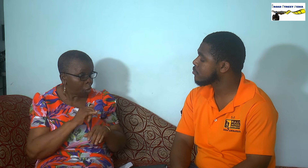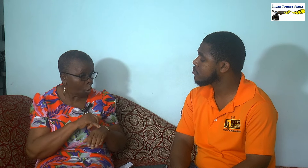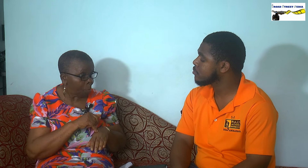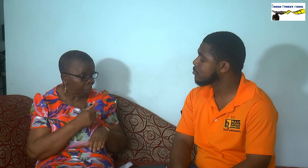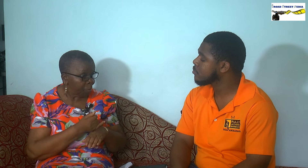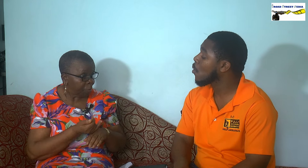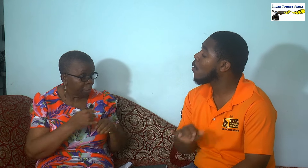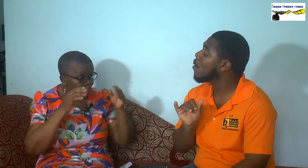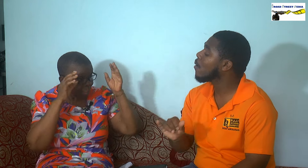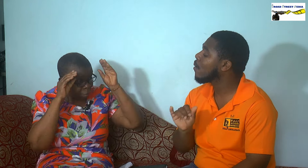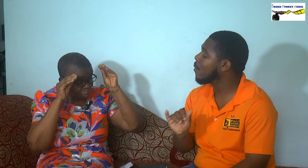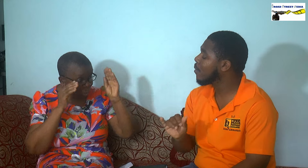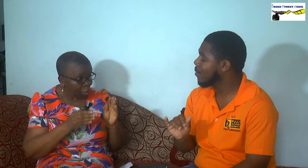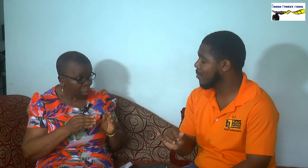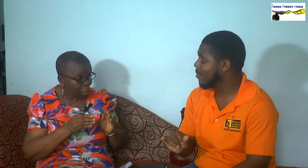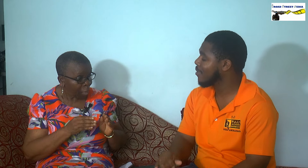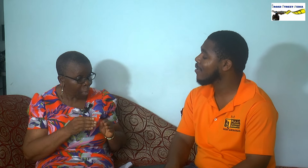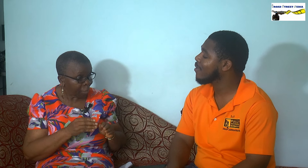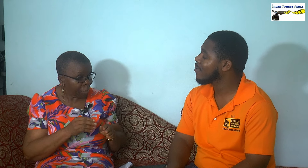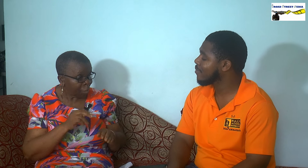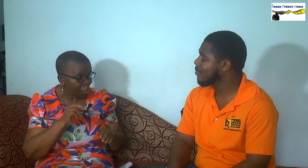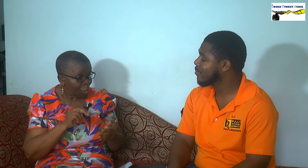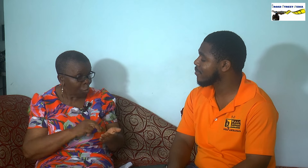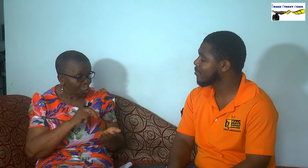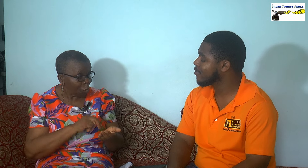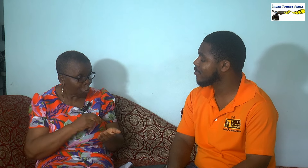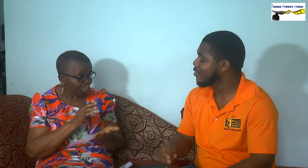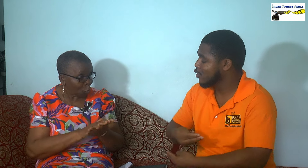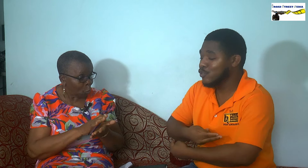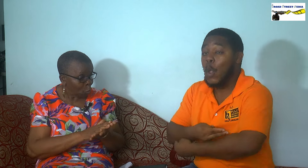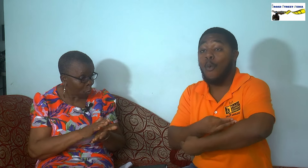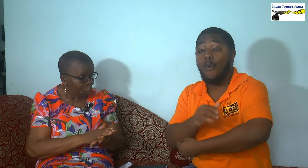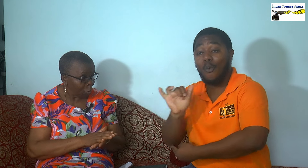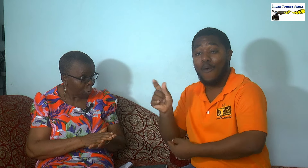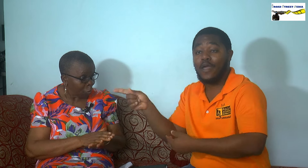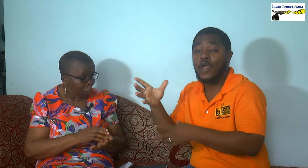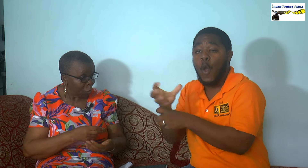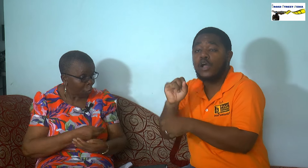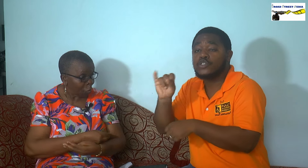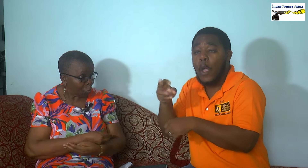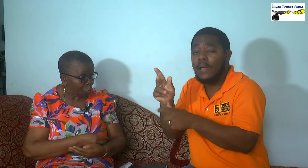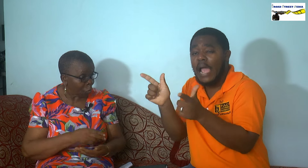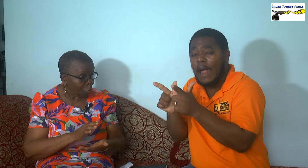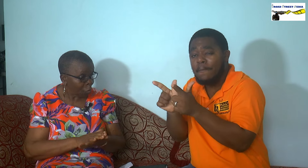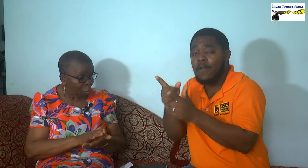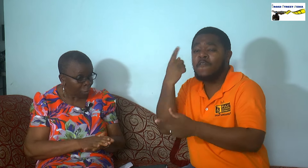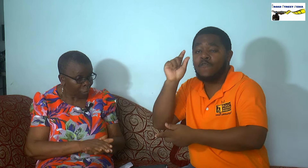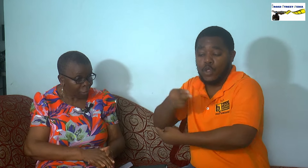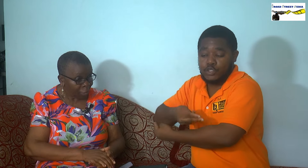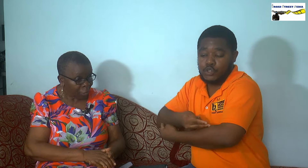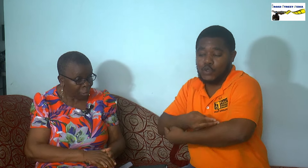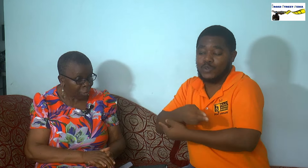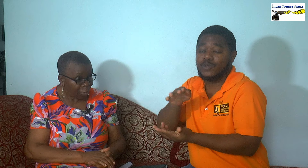job teaching at a nursery school. Nursery. You got a job at a